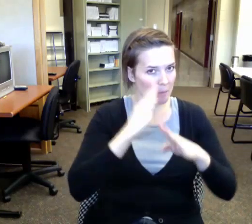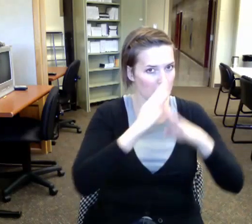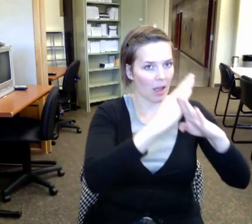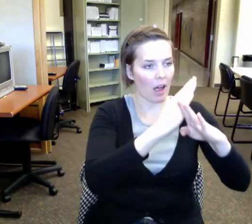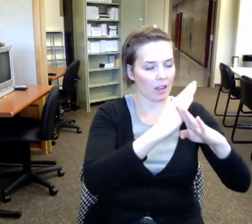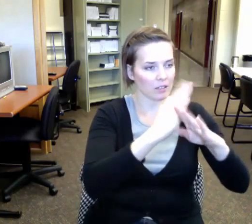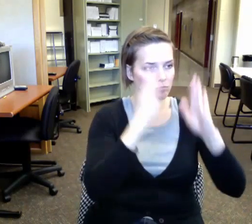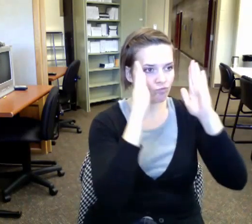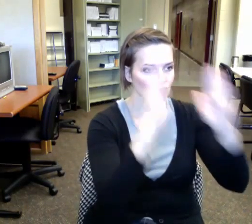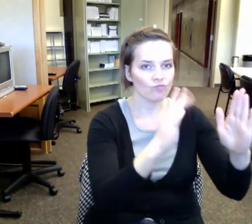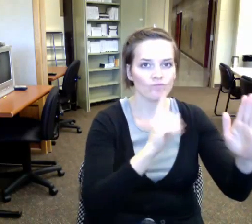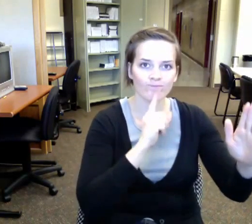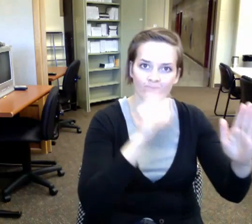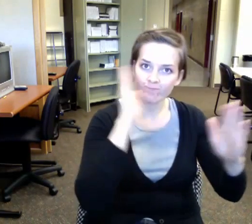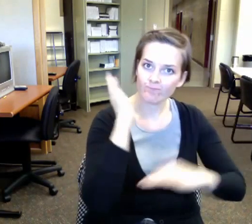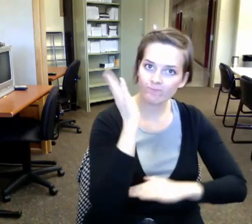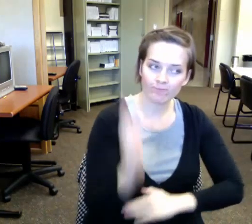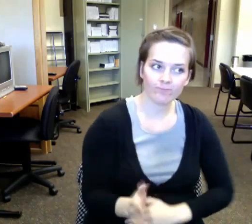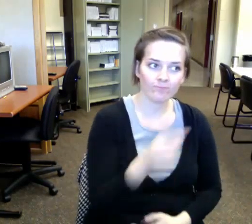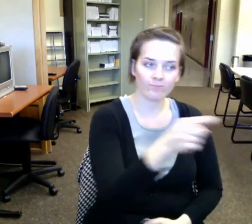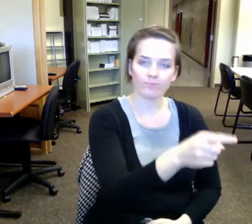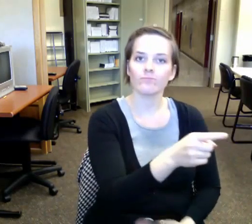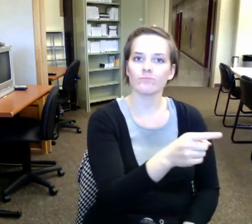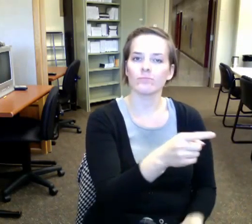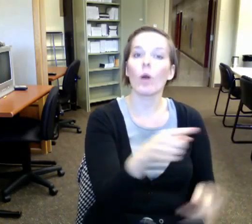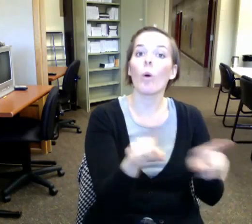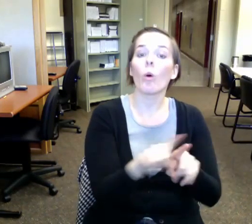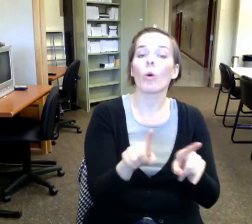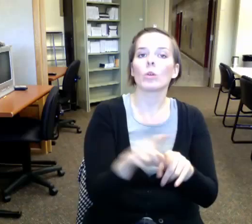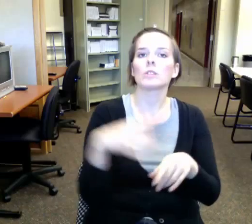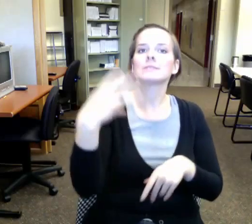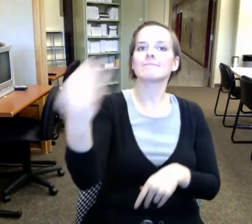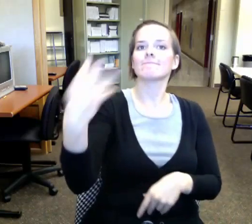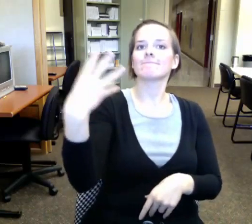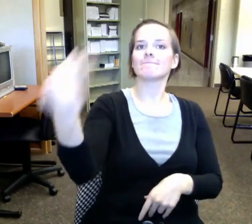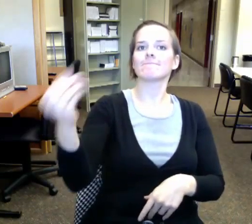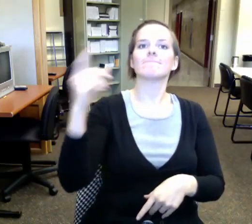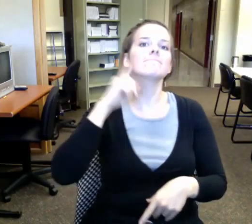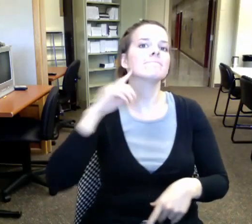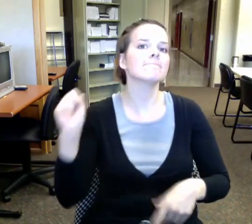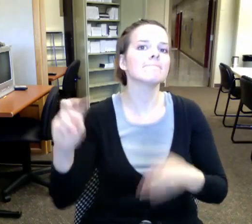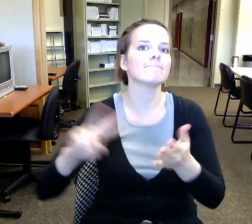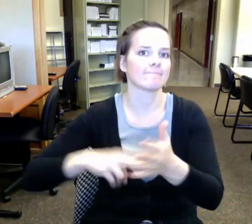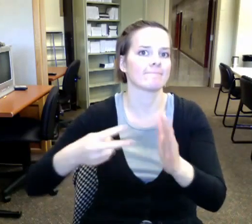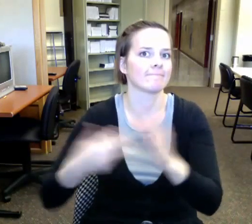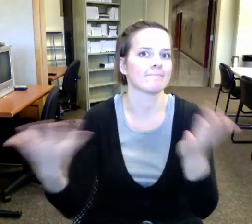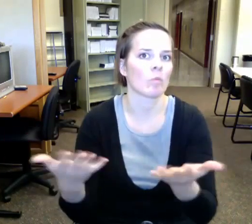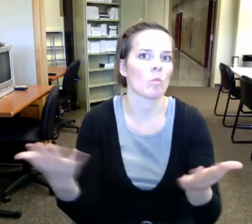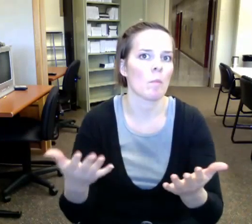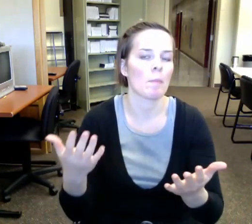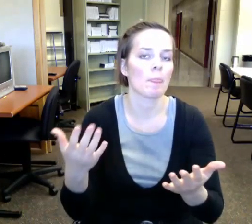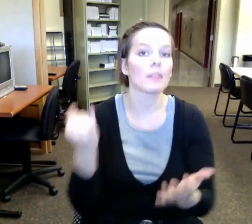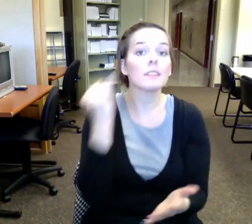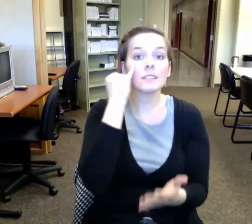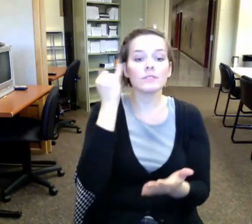then there's also external noise. If you stop and listen very carefully, you can hear the air conditioning running in this